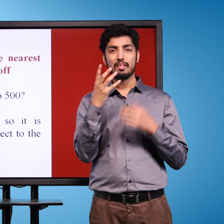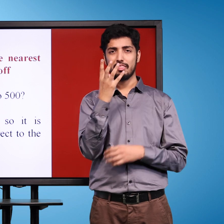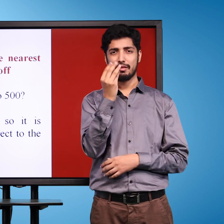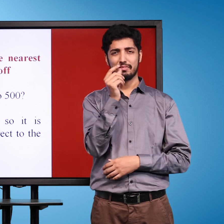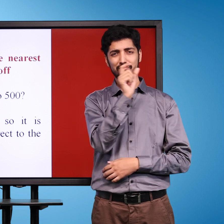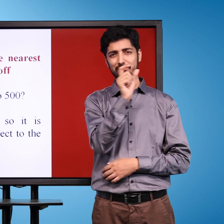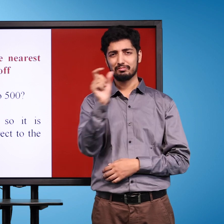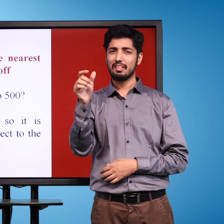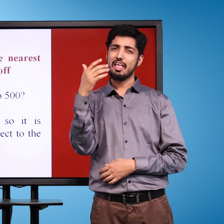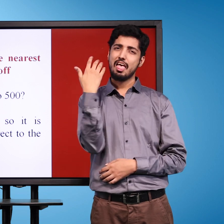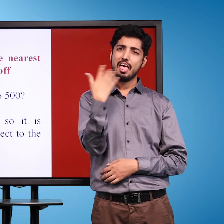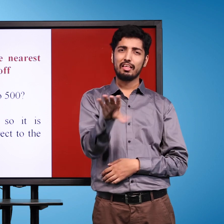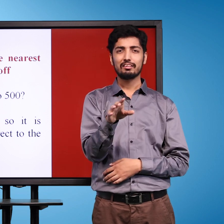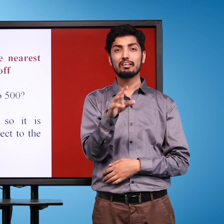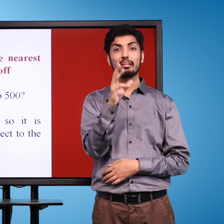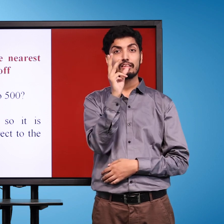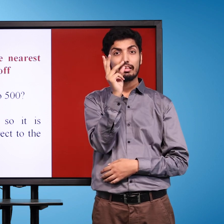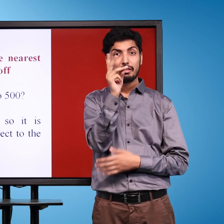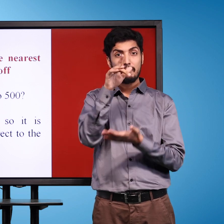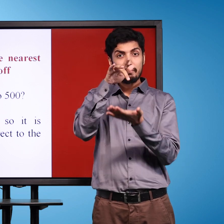Estimating to the nearest hundreds by rounding off.